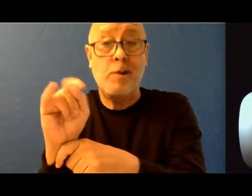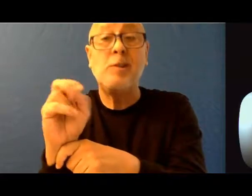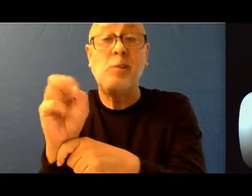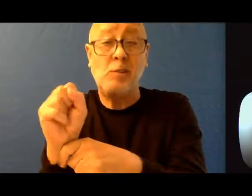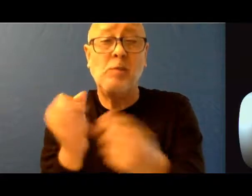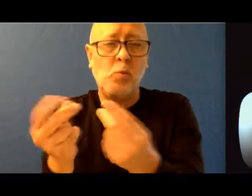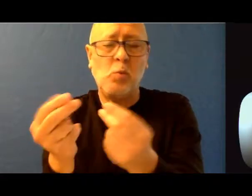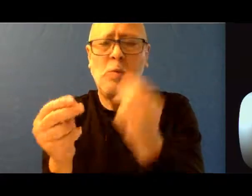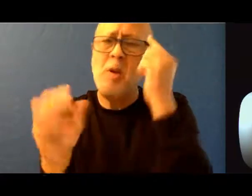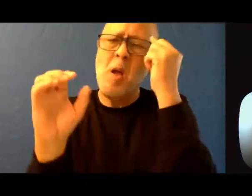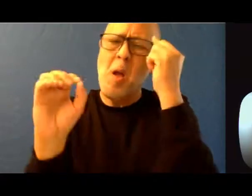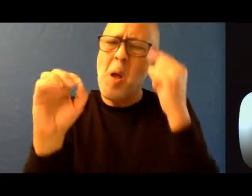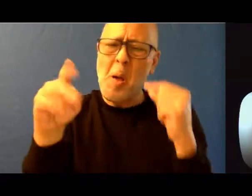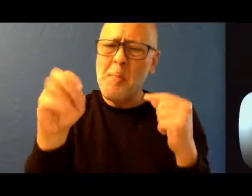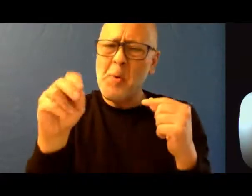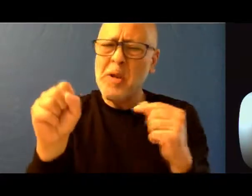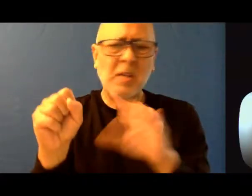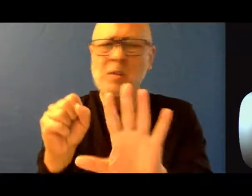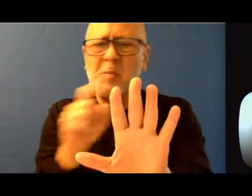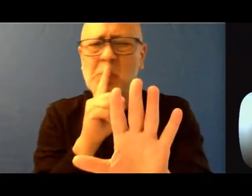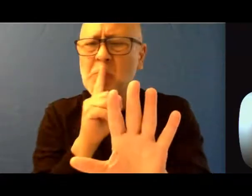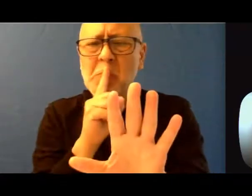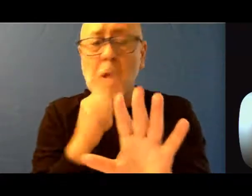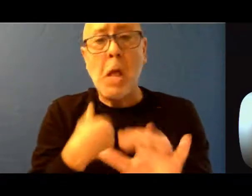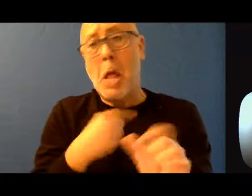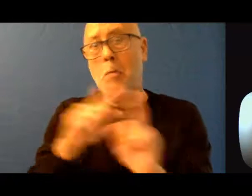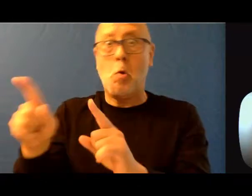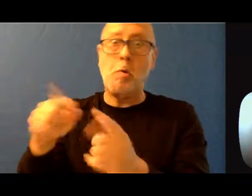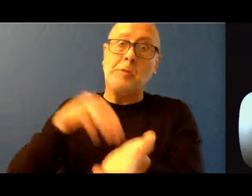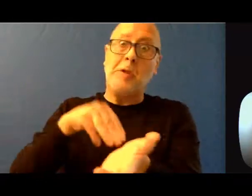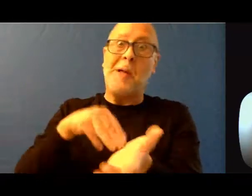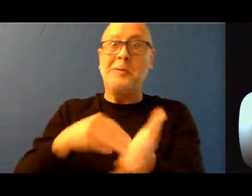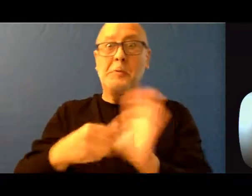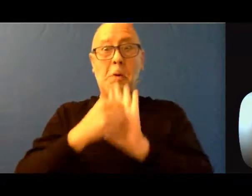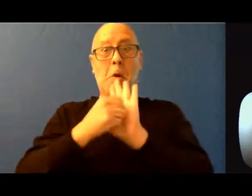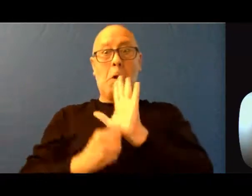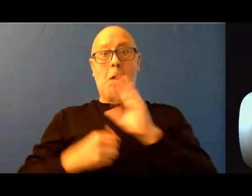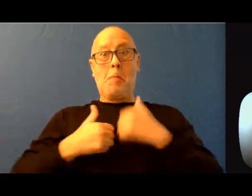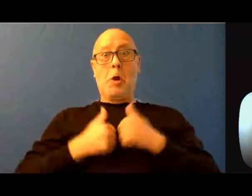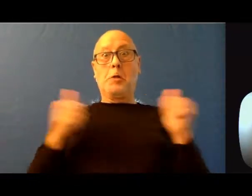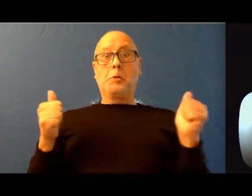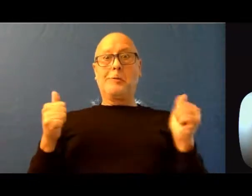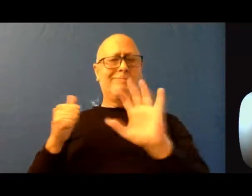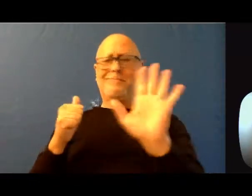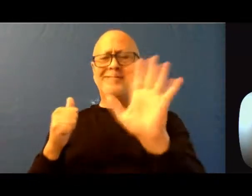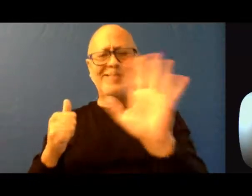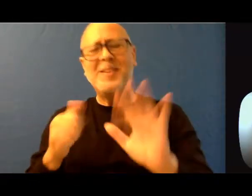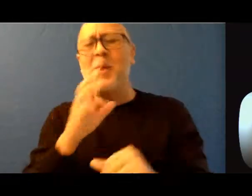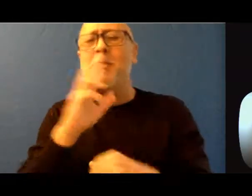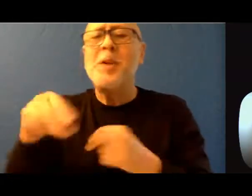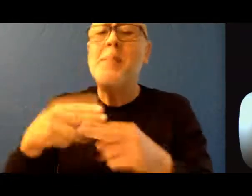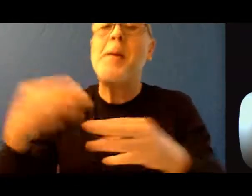Now, for operations here, we're not talking about I'm going to the doctor and I'm having an operation. We're talking